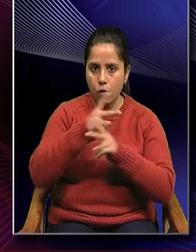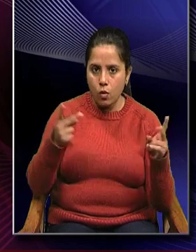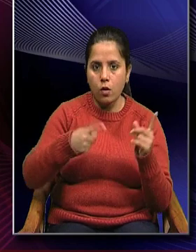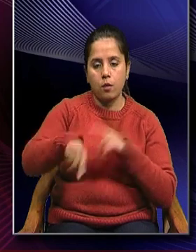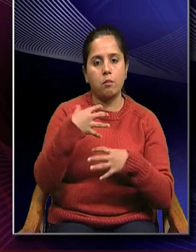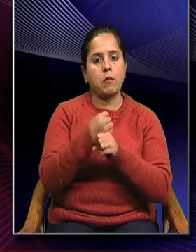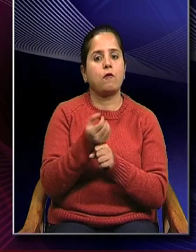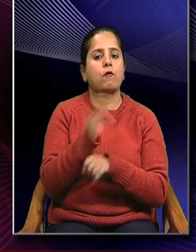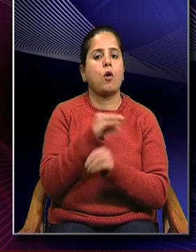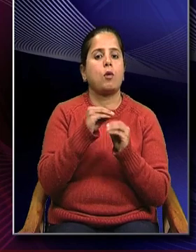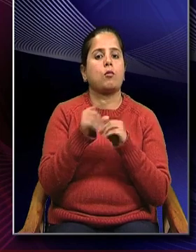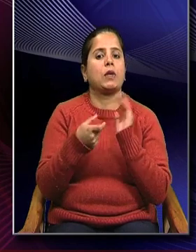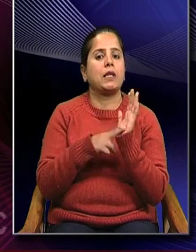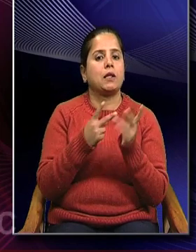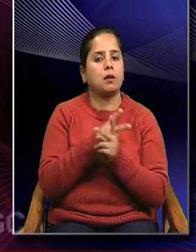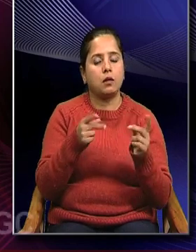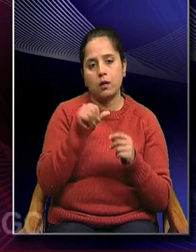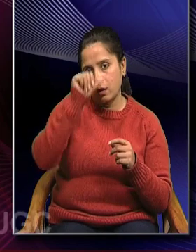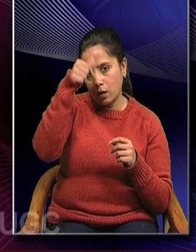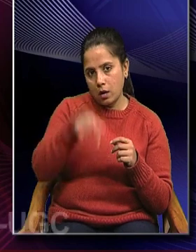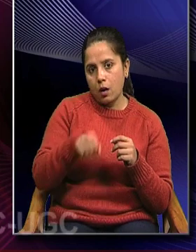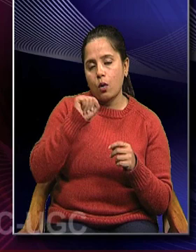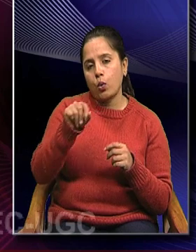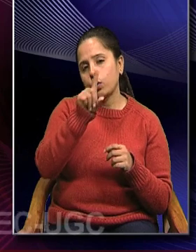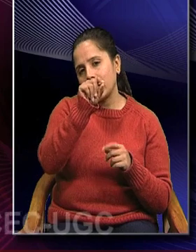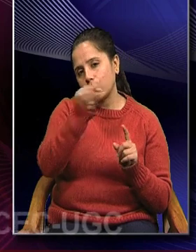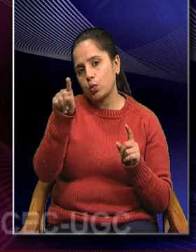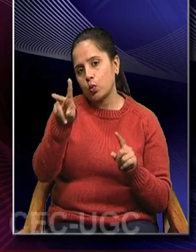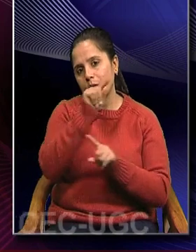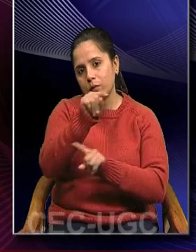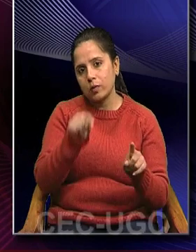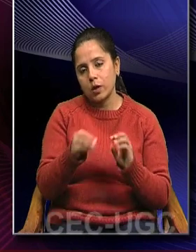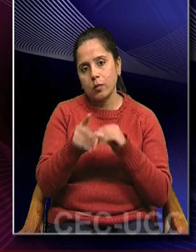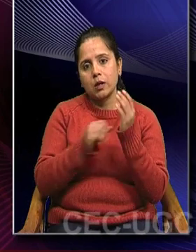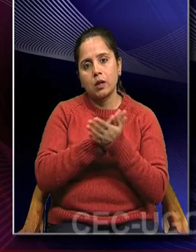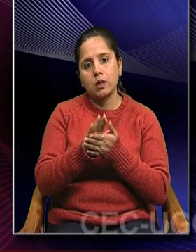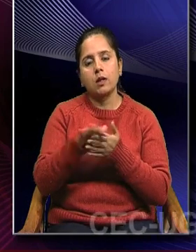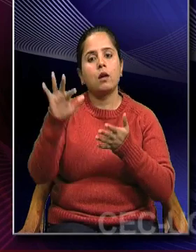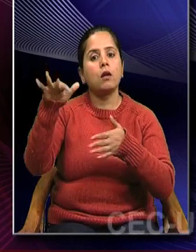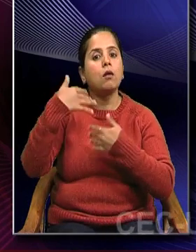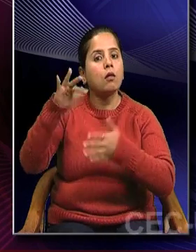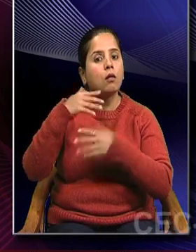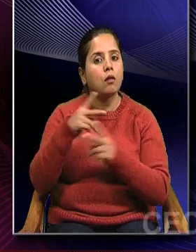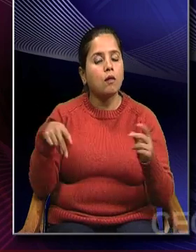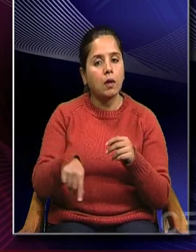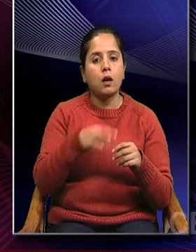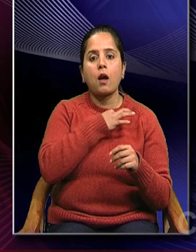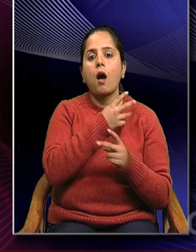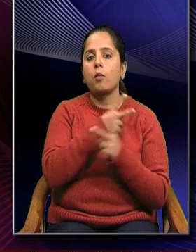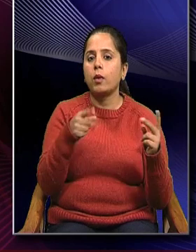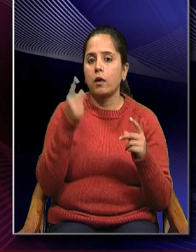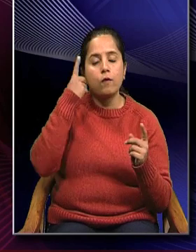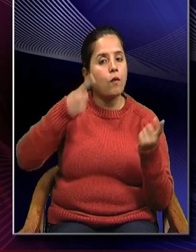made from Britain, and how India absorbed 10 to 12% of British exports and nearly 20% of British textile export